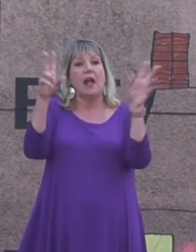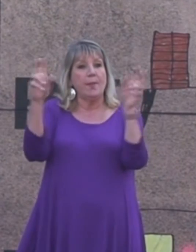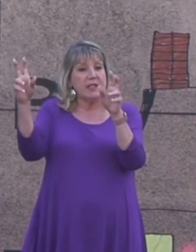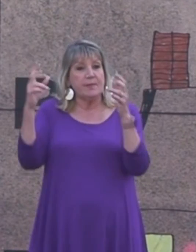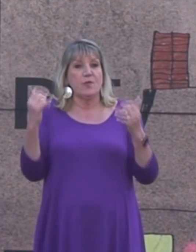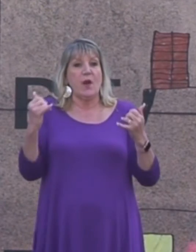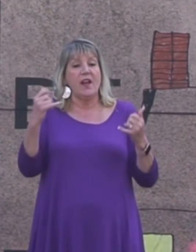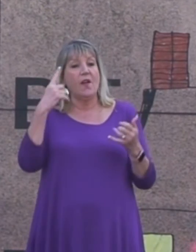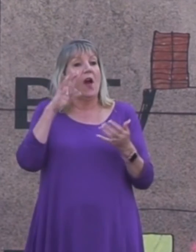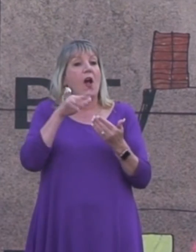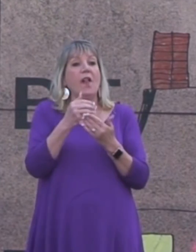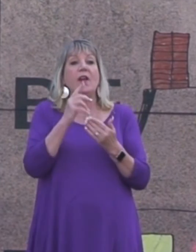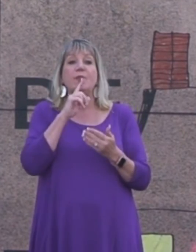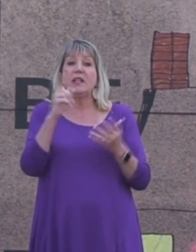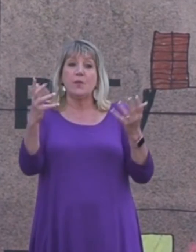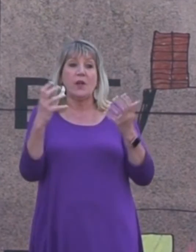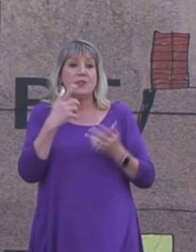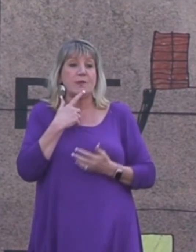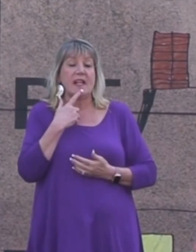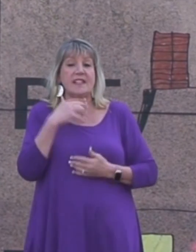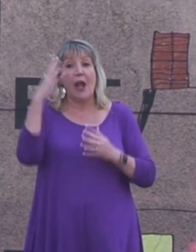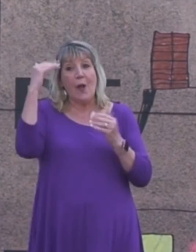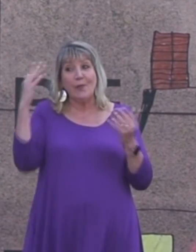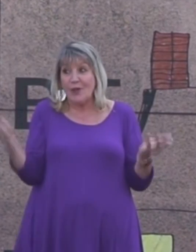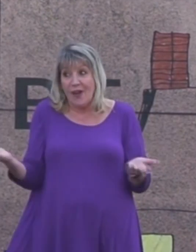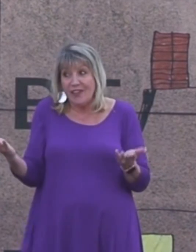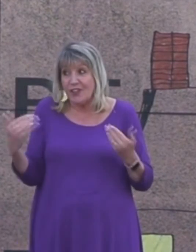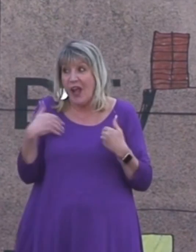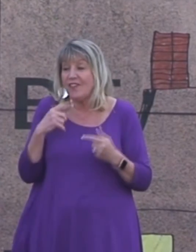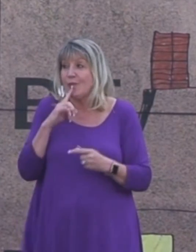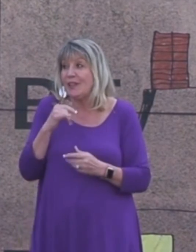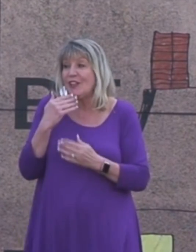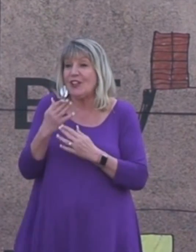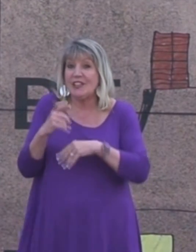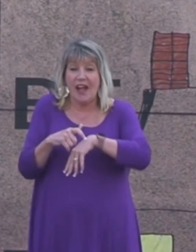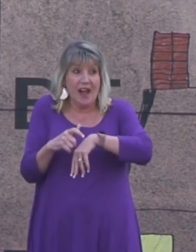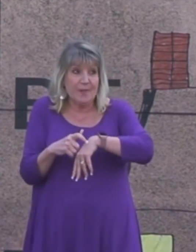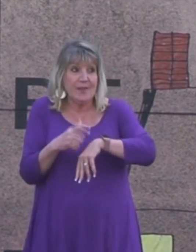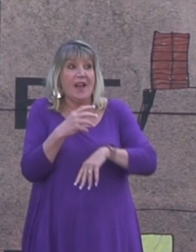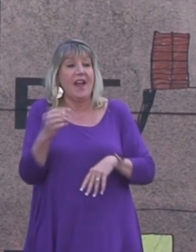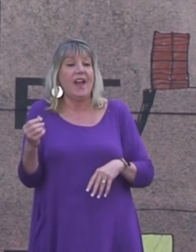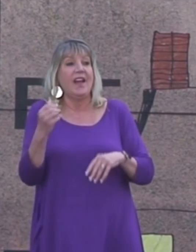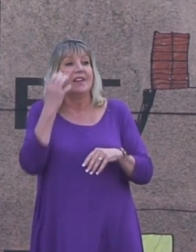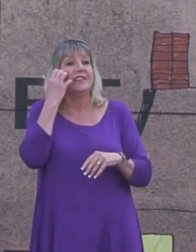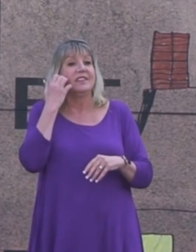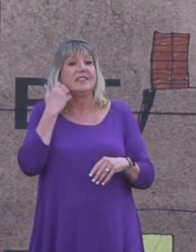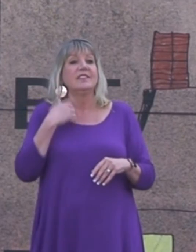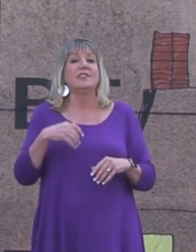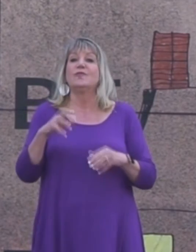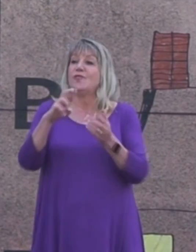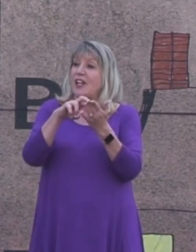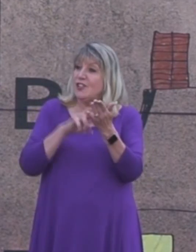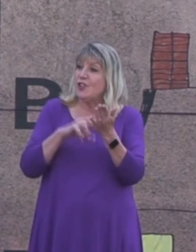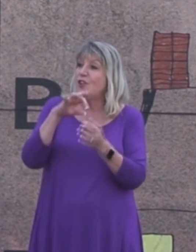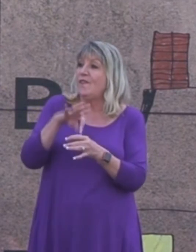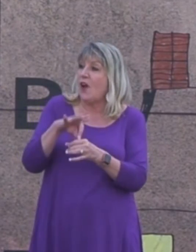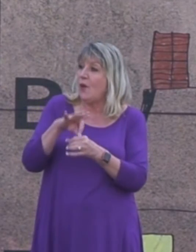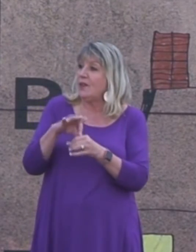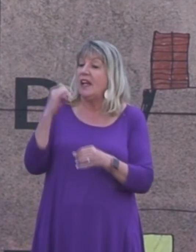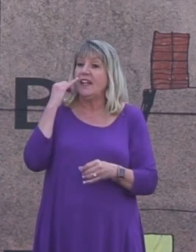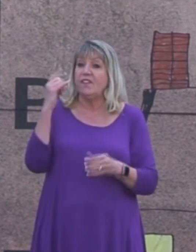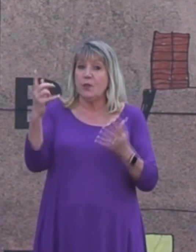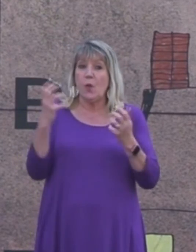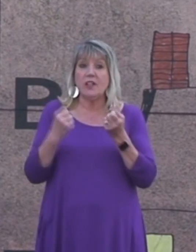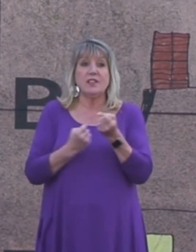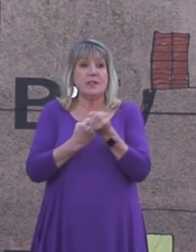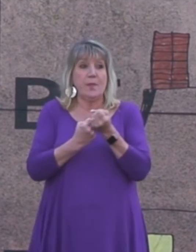I really want to say is I hope you're out here to have a really good time. And register to vote. If you